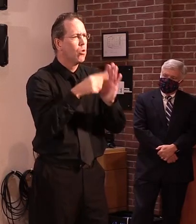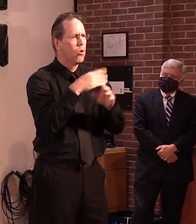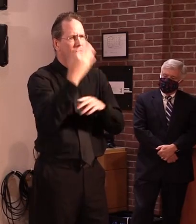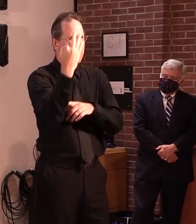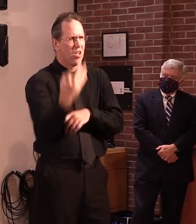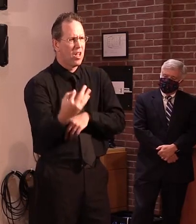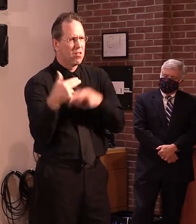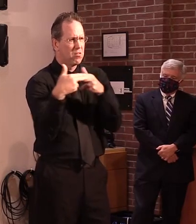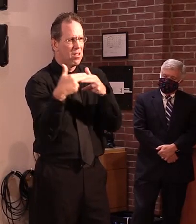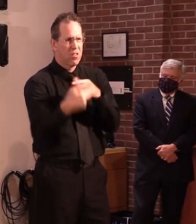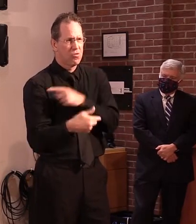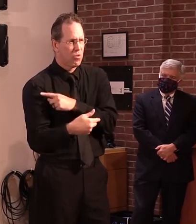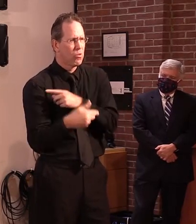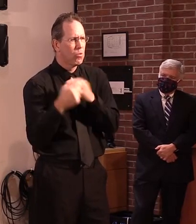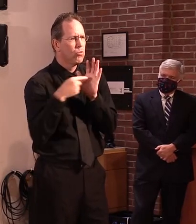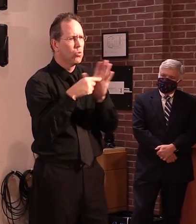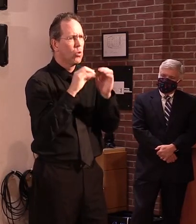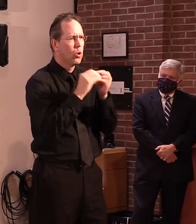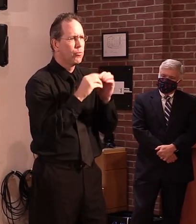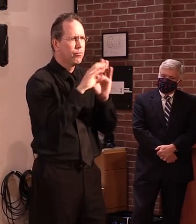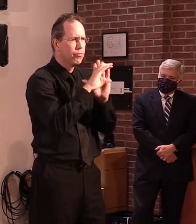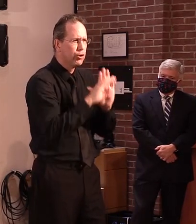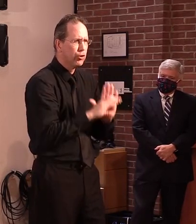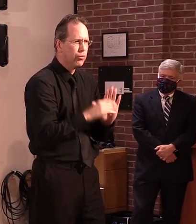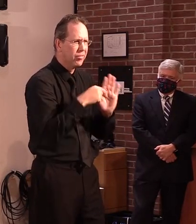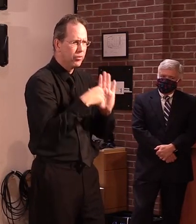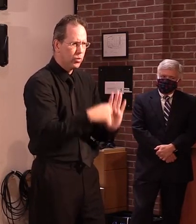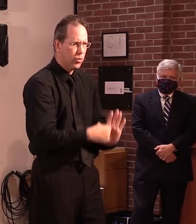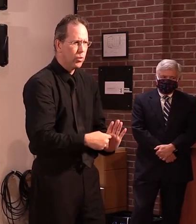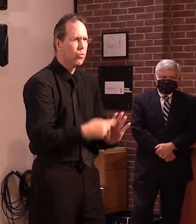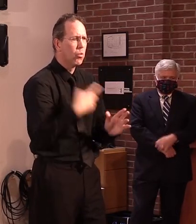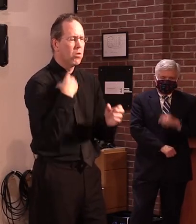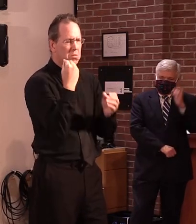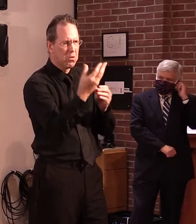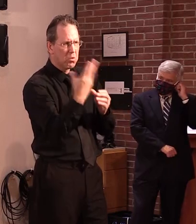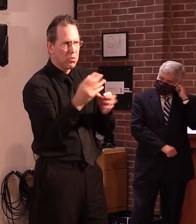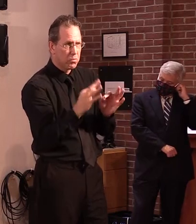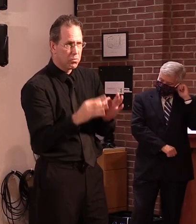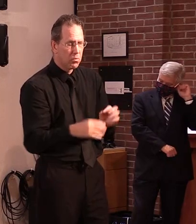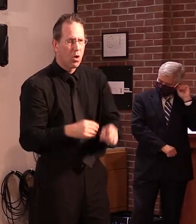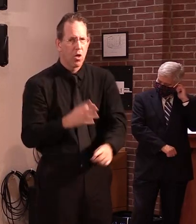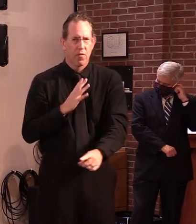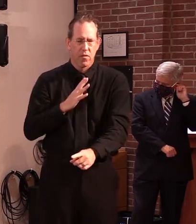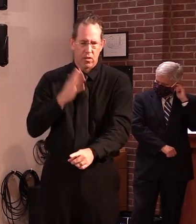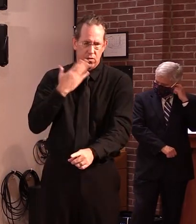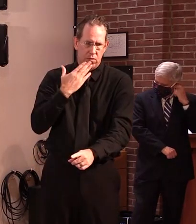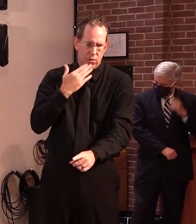on Friday as well. Okay, great. Thanks very much. Thank you.